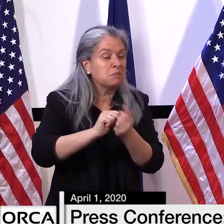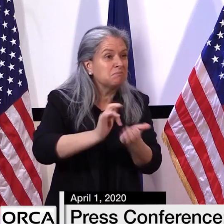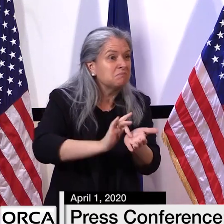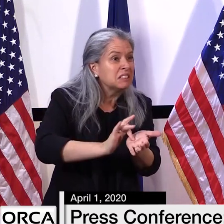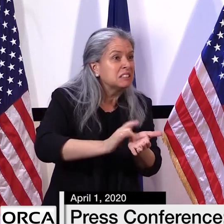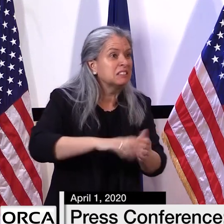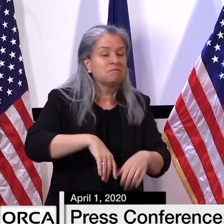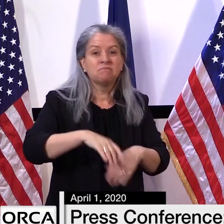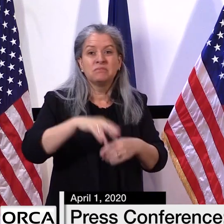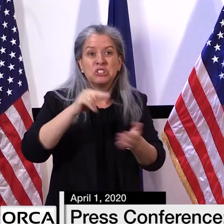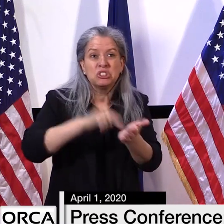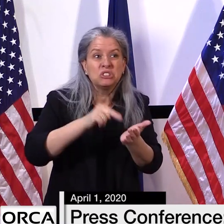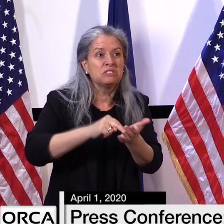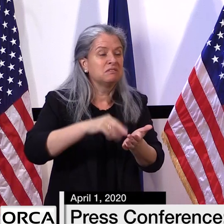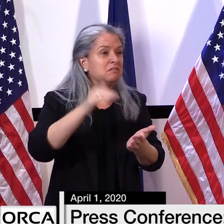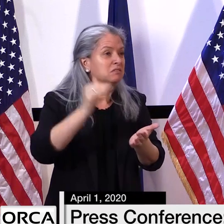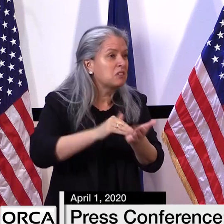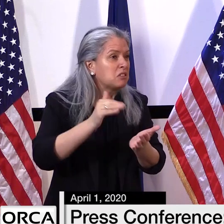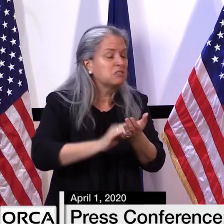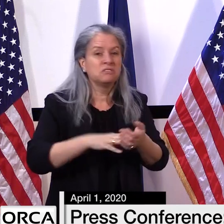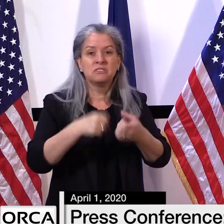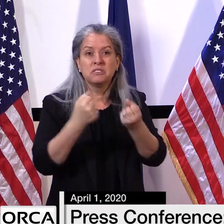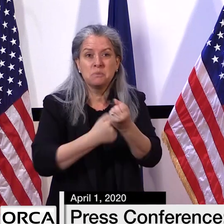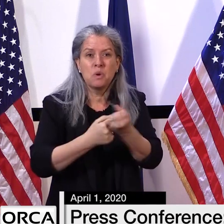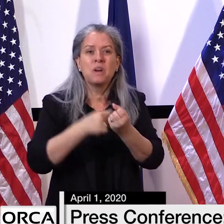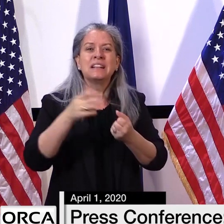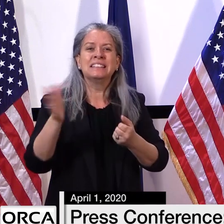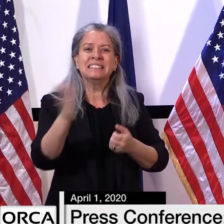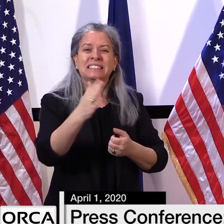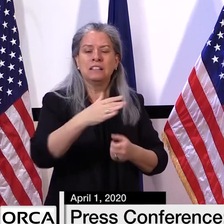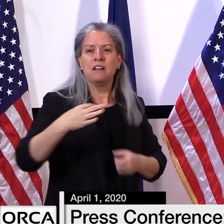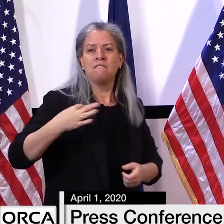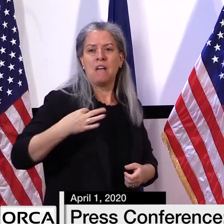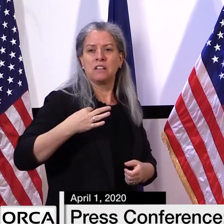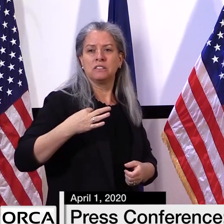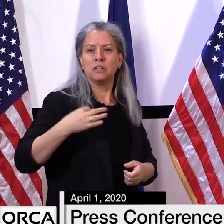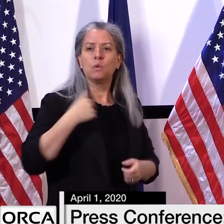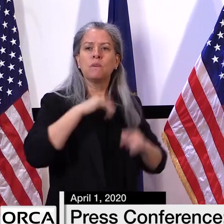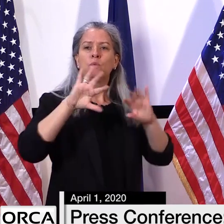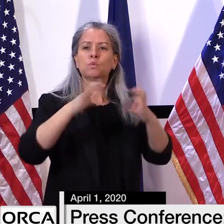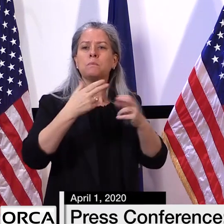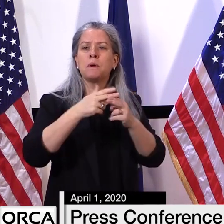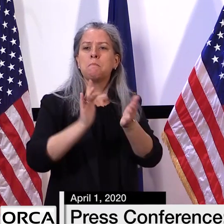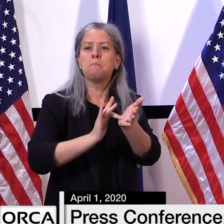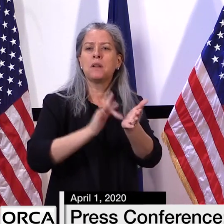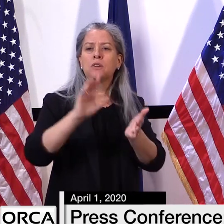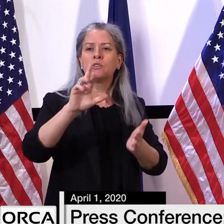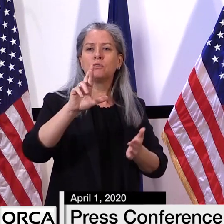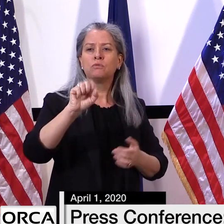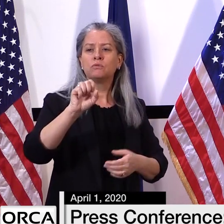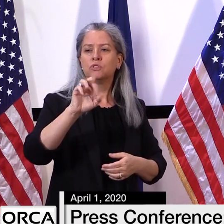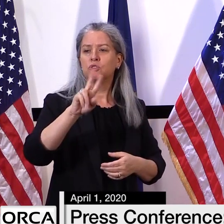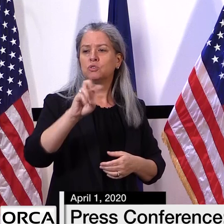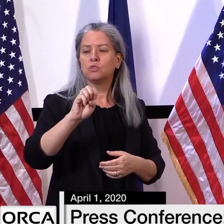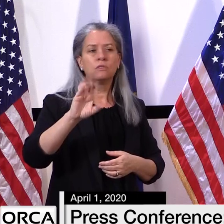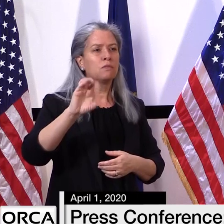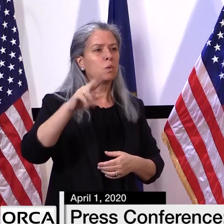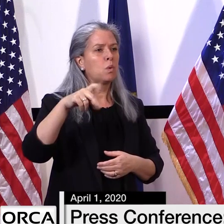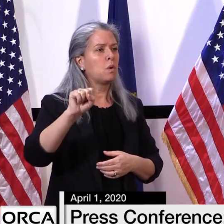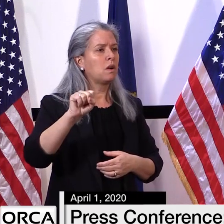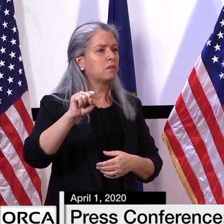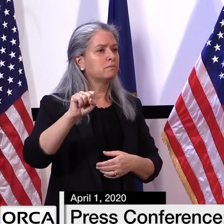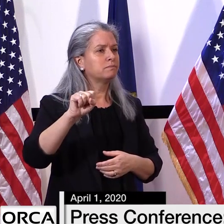our Medical Reserve Corps. As many of you know, Vermont faces a workforce shortage across all